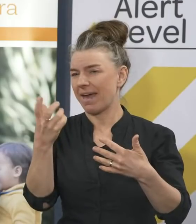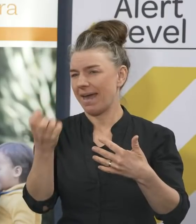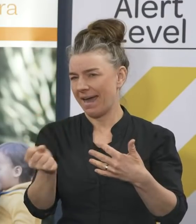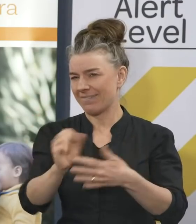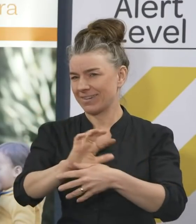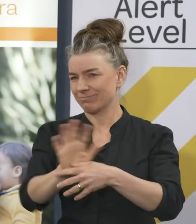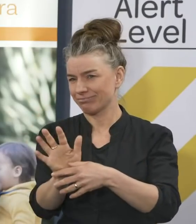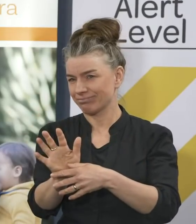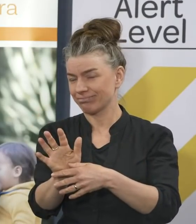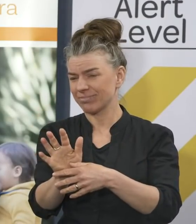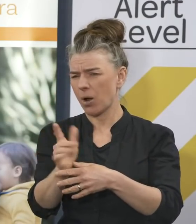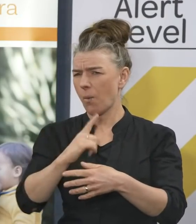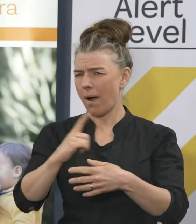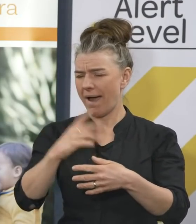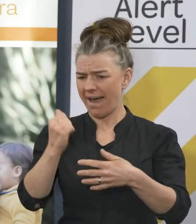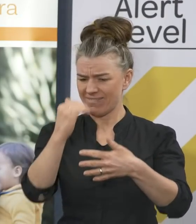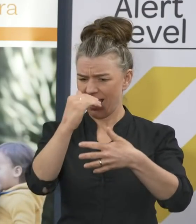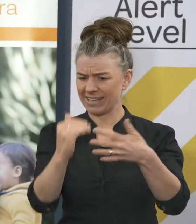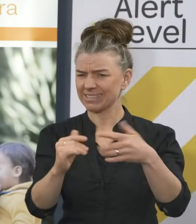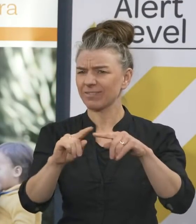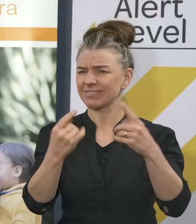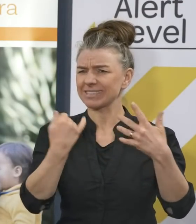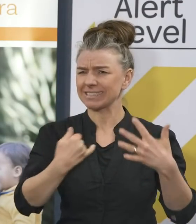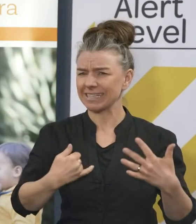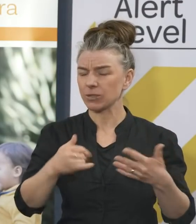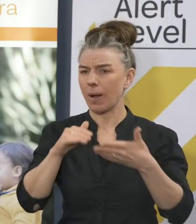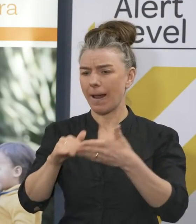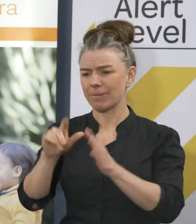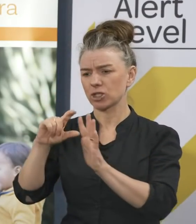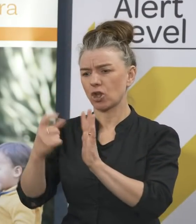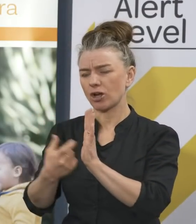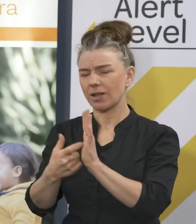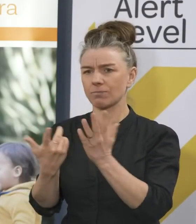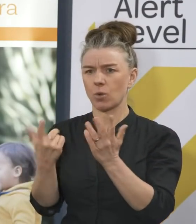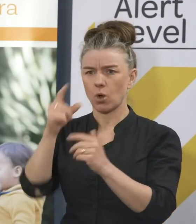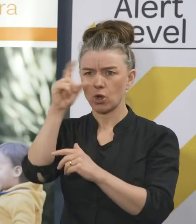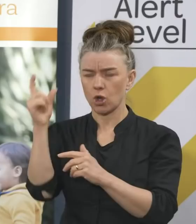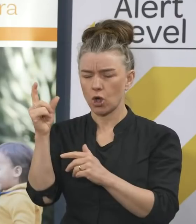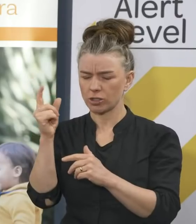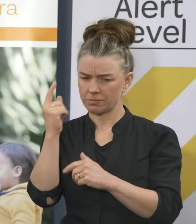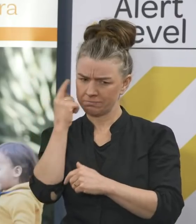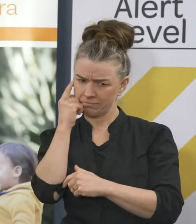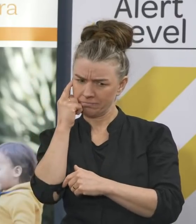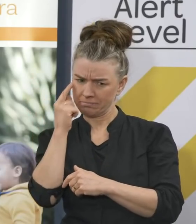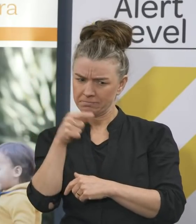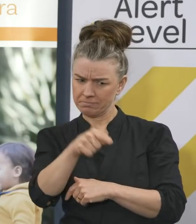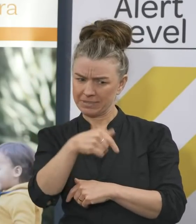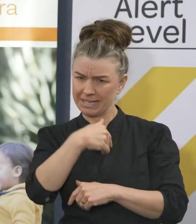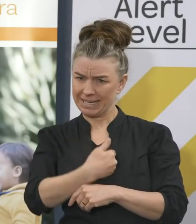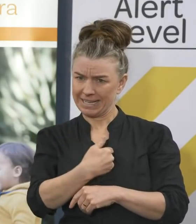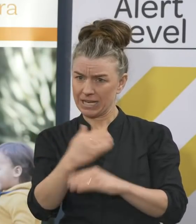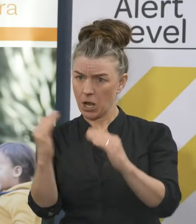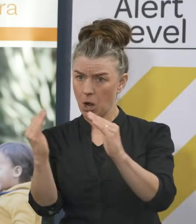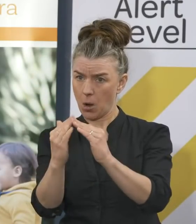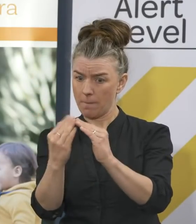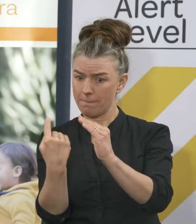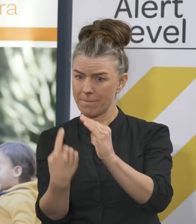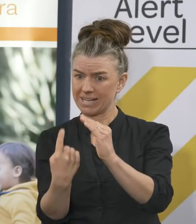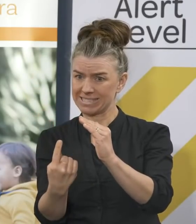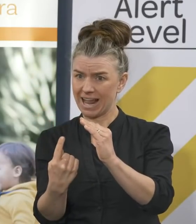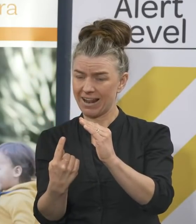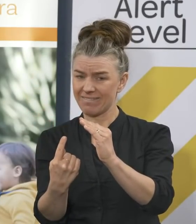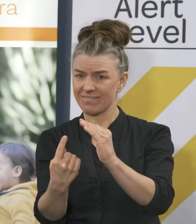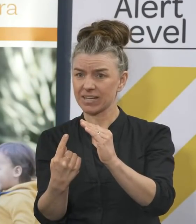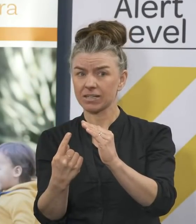the clinicians to decide whether or not they need to be in isolation, self-isolation, while awaiting the result of the test,